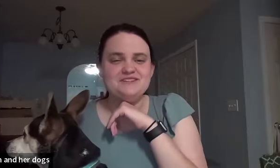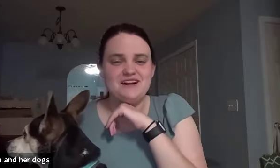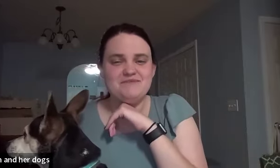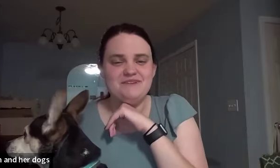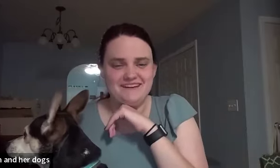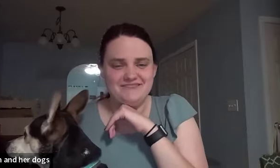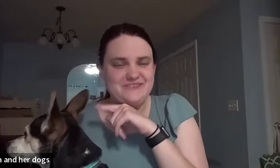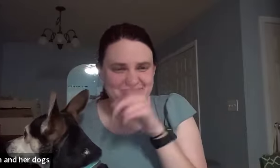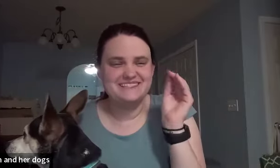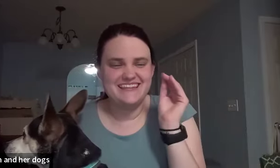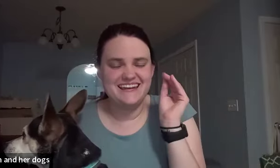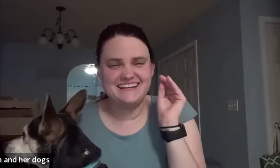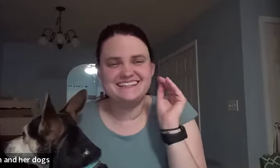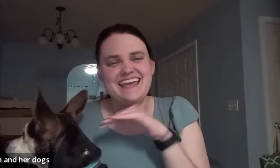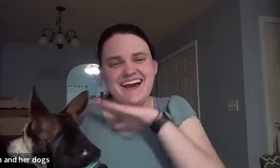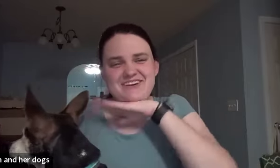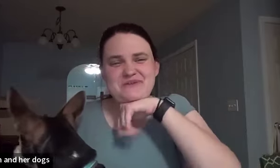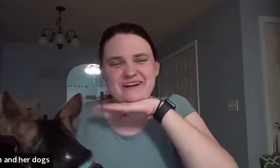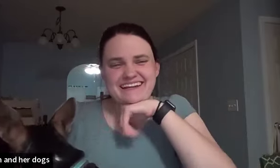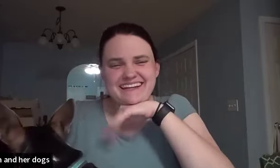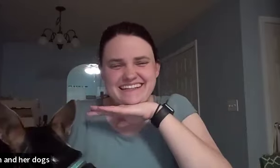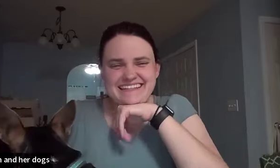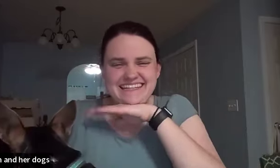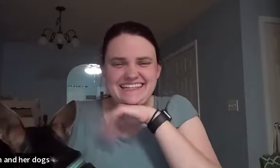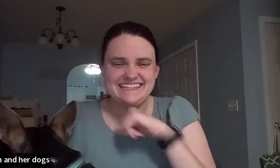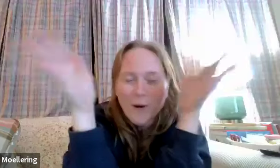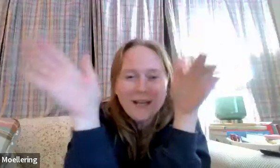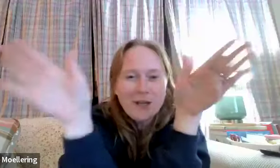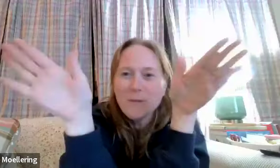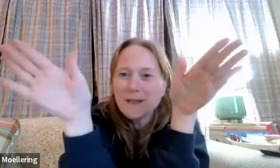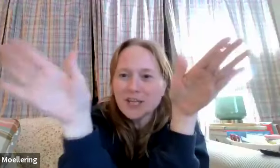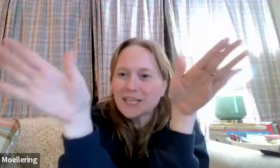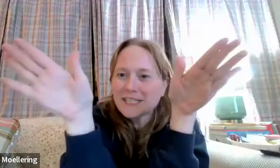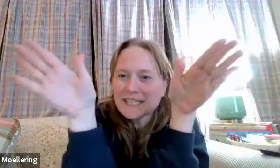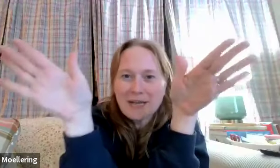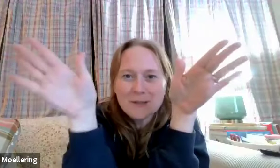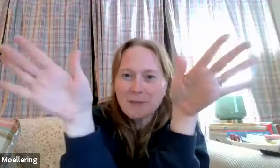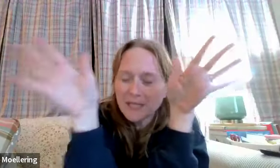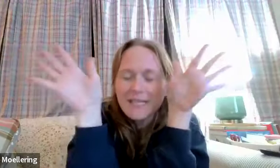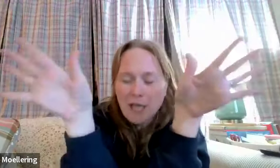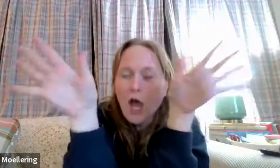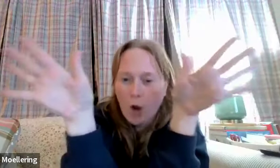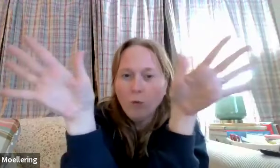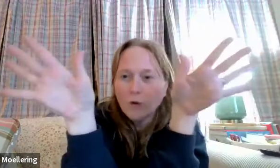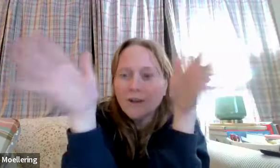you're talking about kind of foods that it is. Yeah, pork. I know about chickens and cows and pigs. I know.